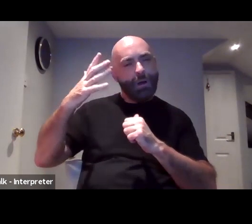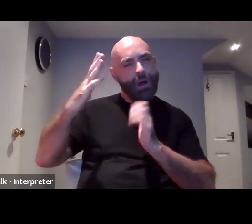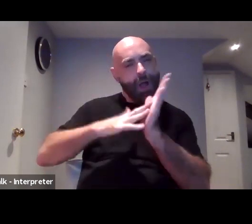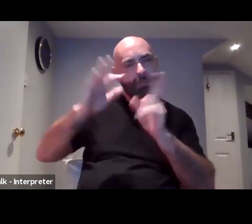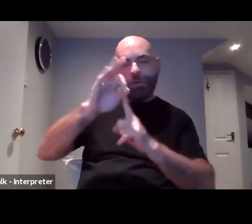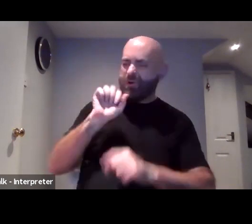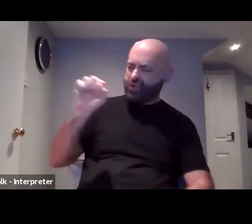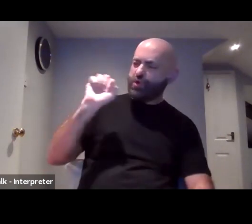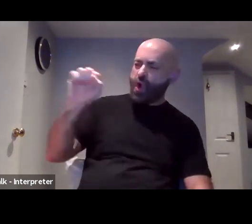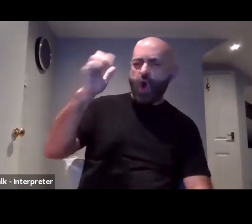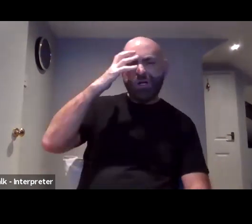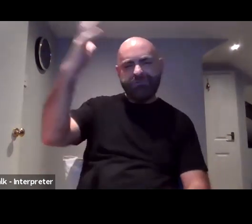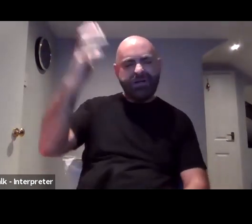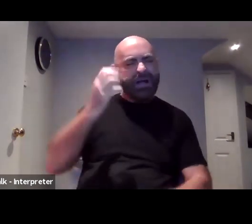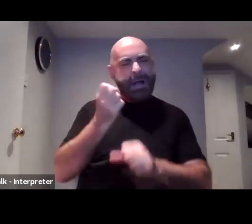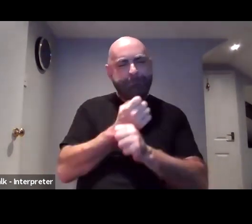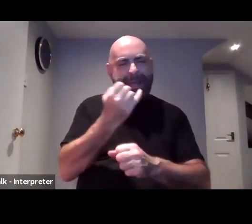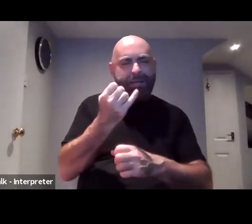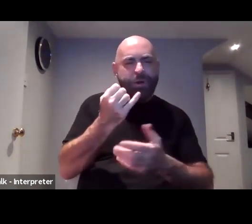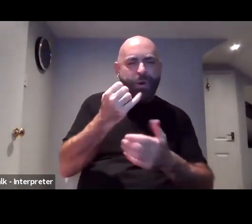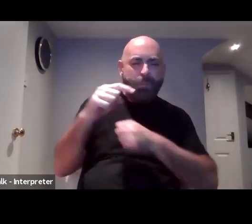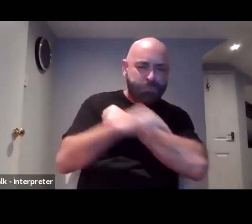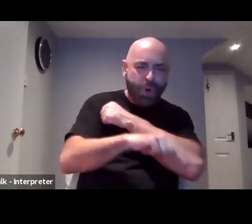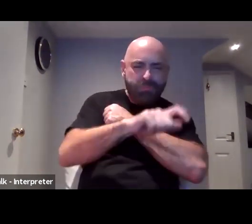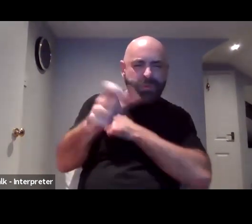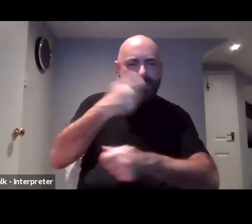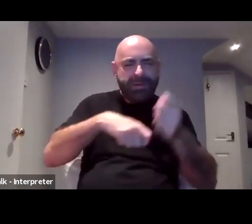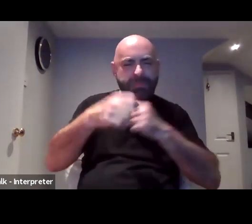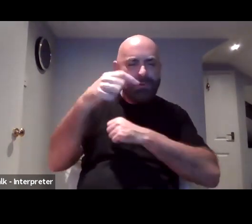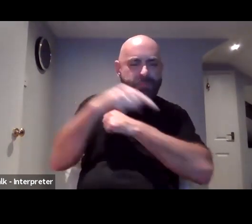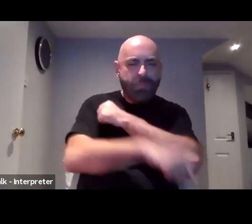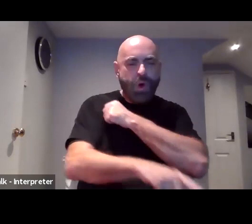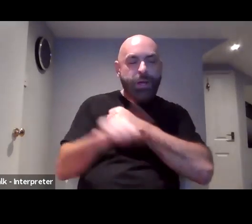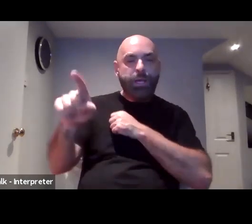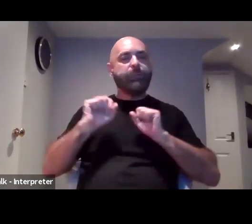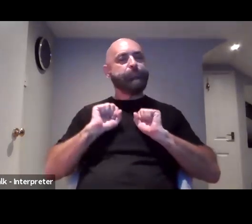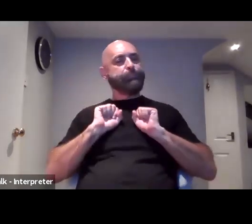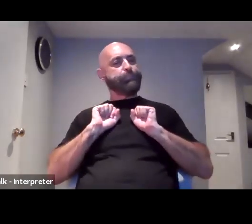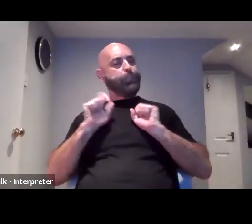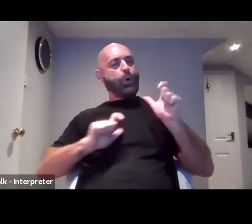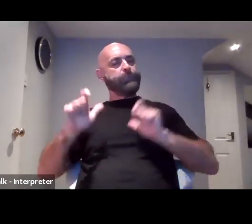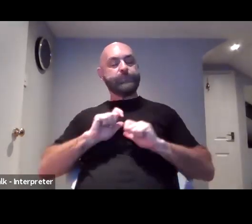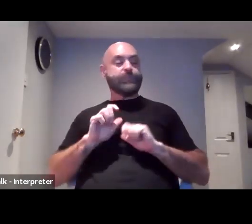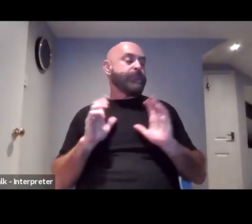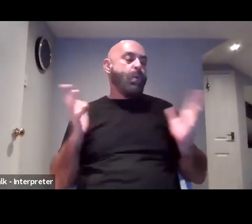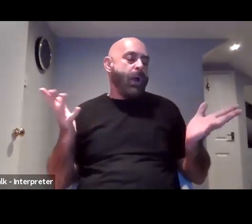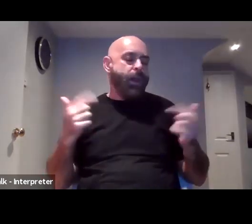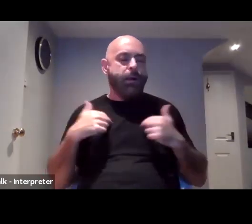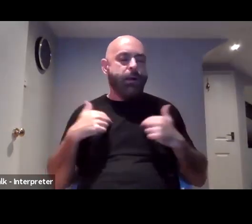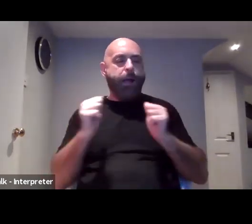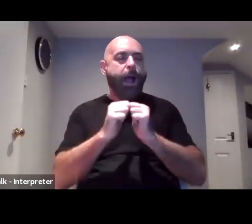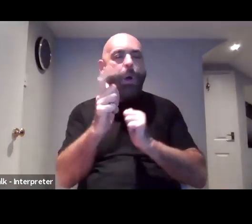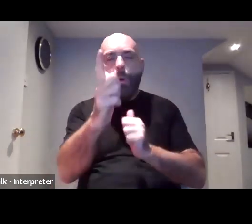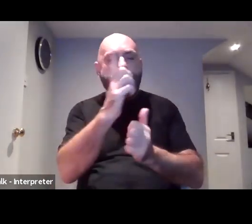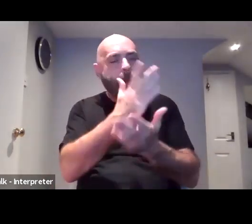your government's policy was to make poor people poorer. And he looked a bit uncomfortable and he said, well, perhaps it was not our